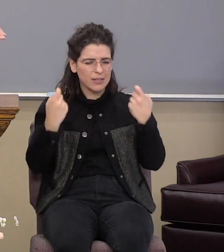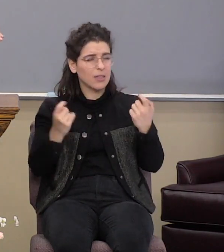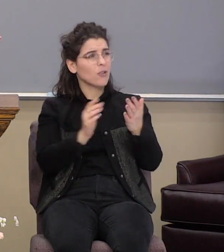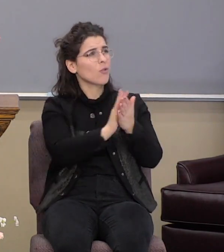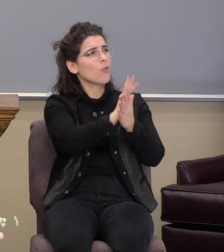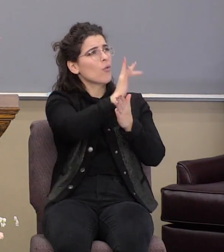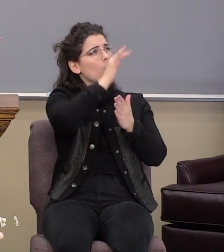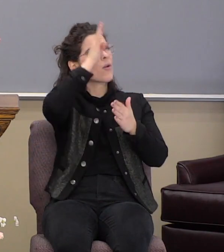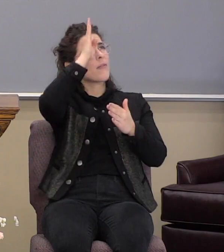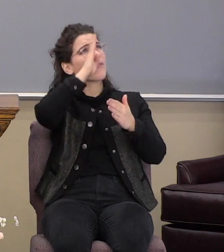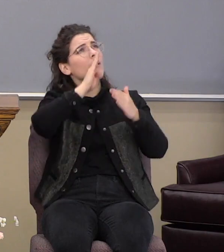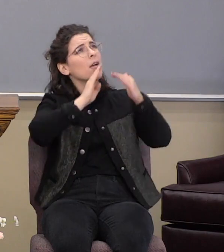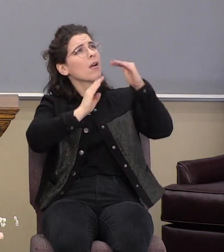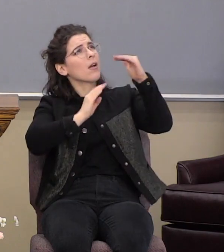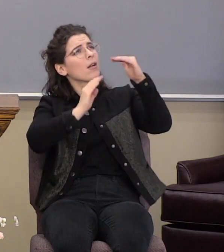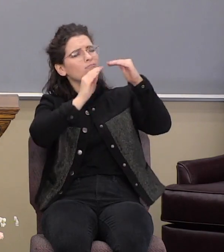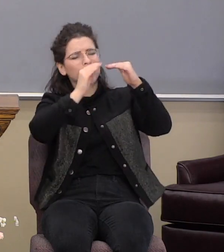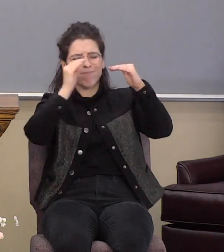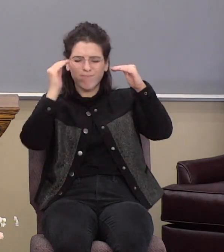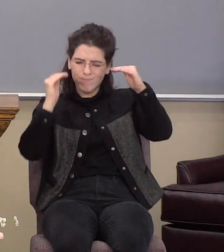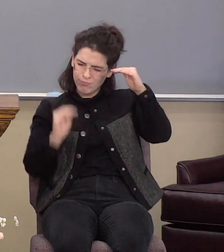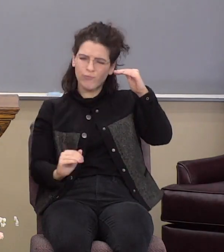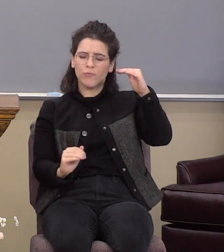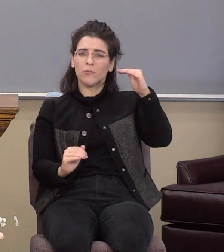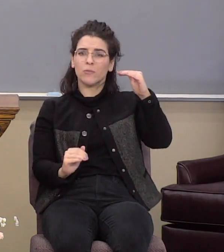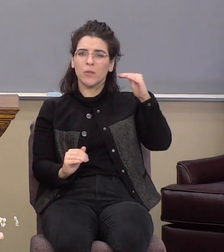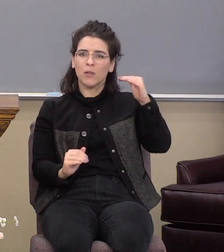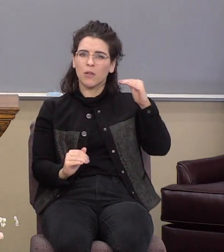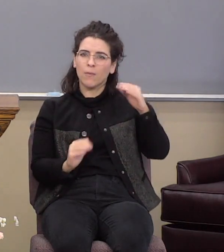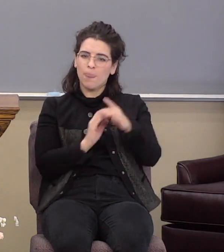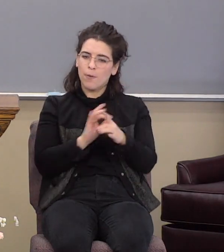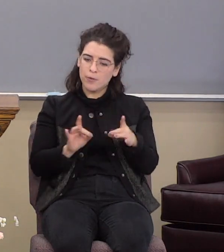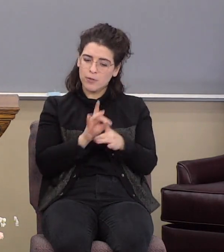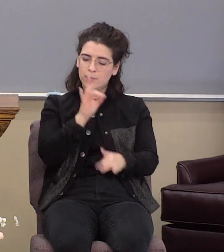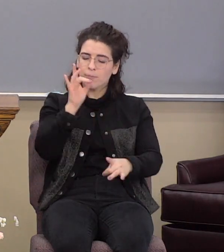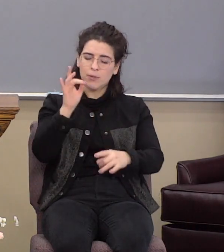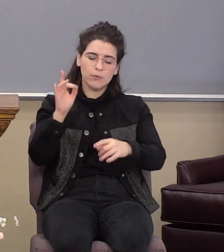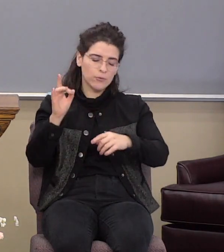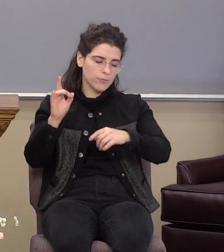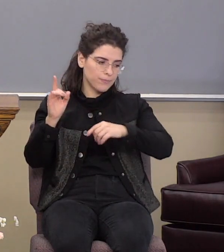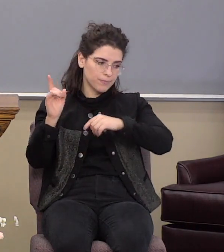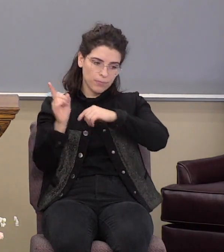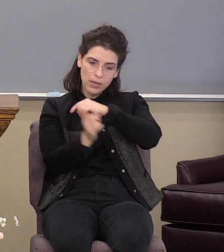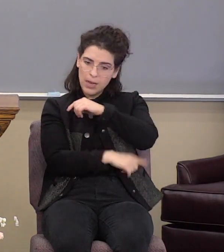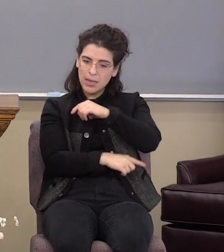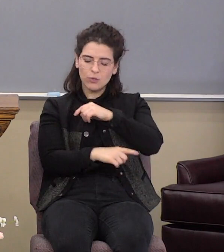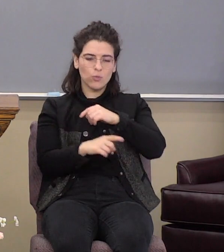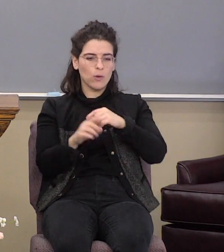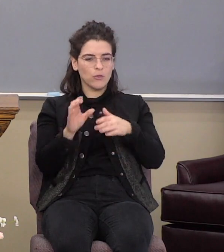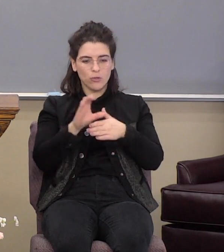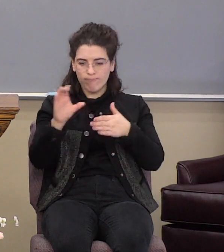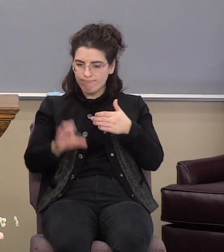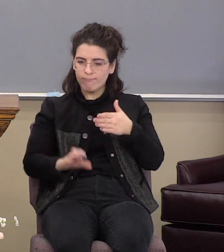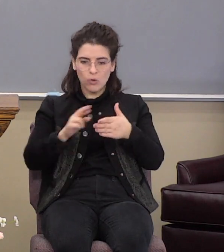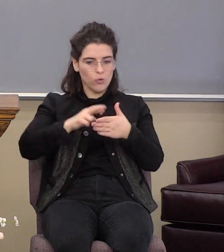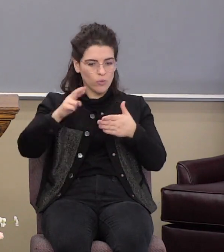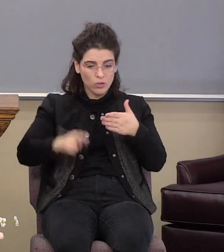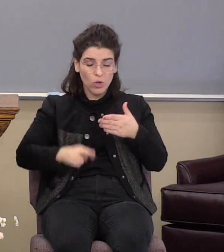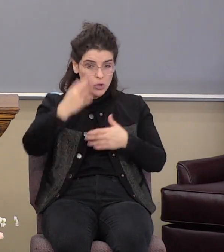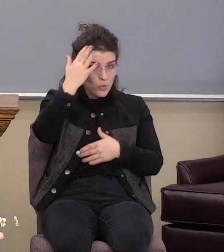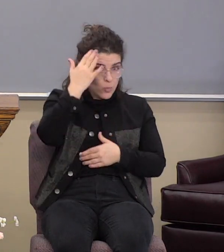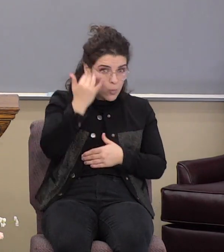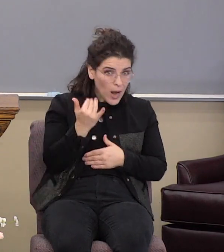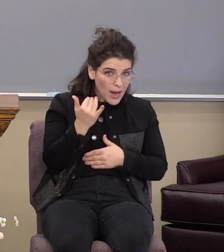of the glory of God. So there are spiritual consequences and ramifications because of Adam, okay?